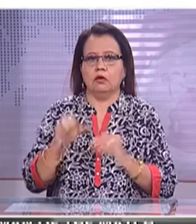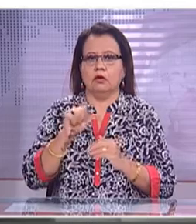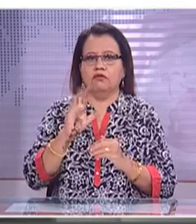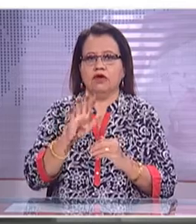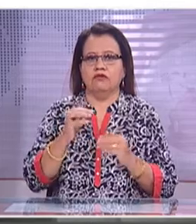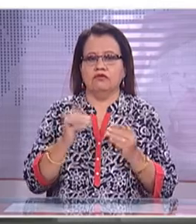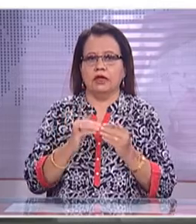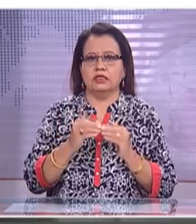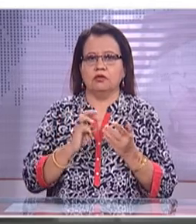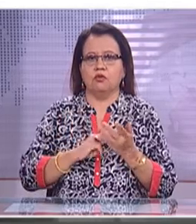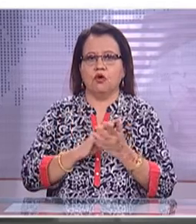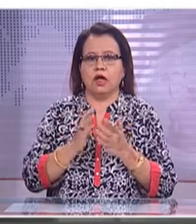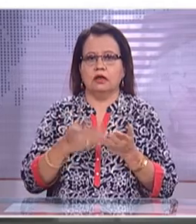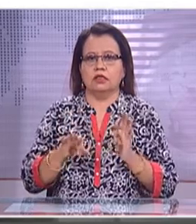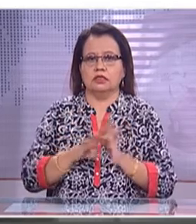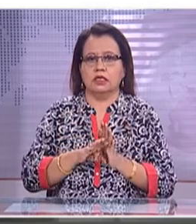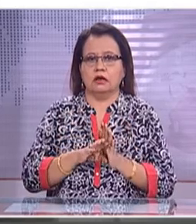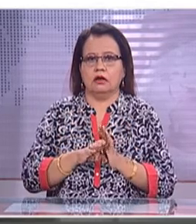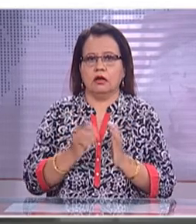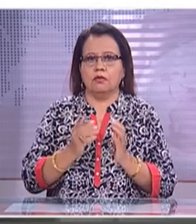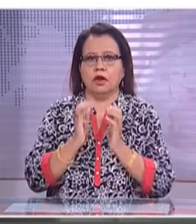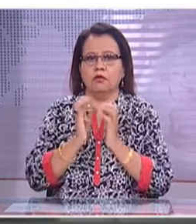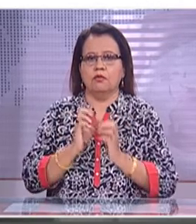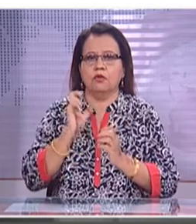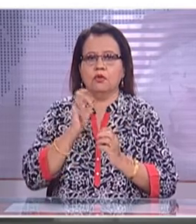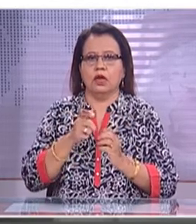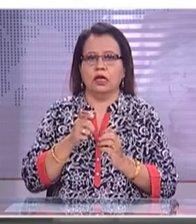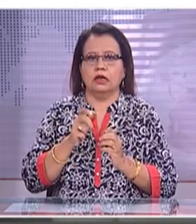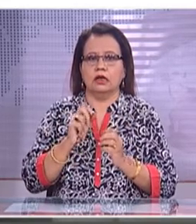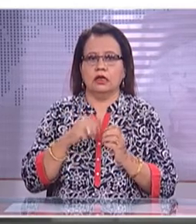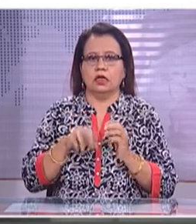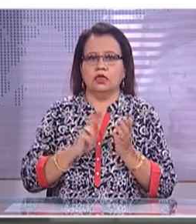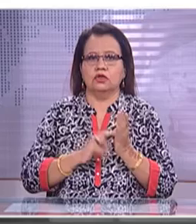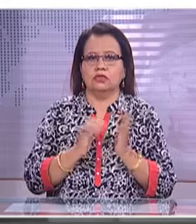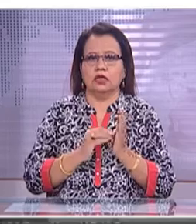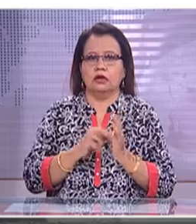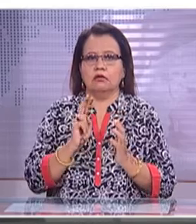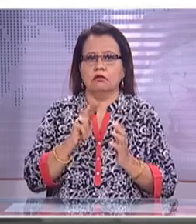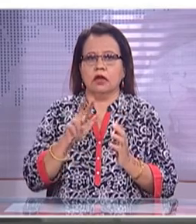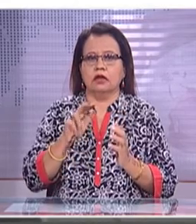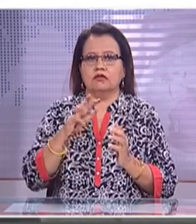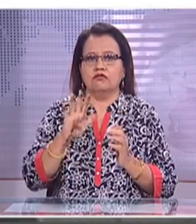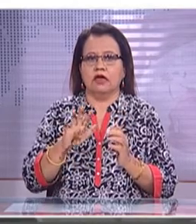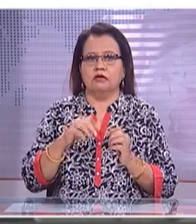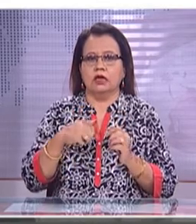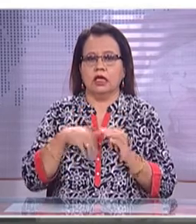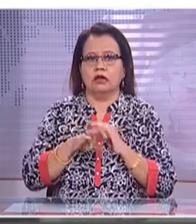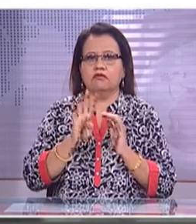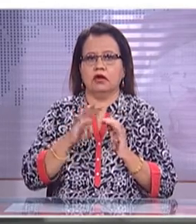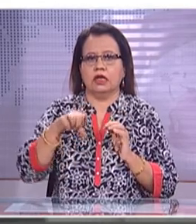5-match series at Mohali on Sunday. Opting to bowl, India bowled out New Zealand for 285